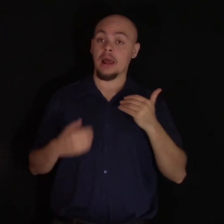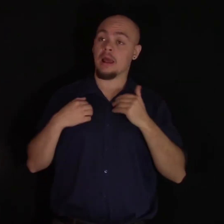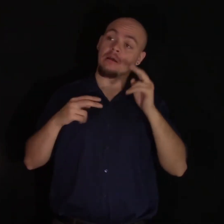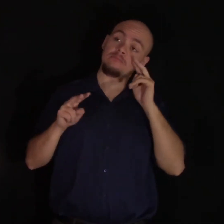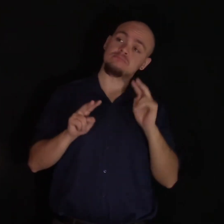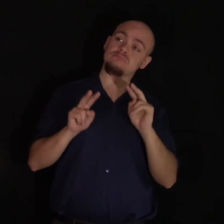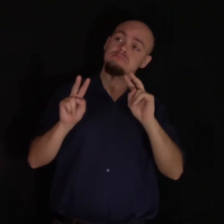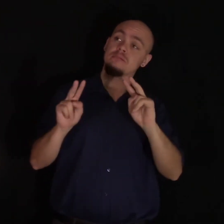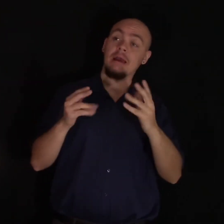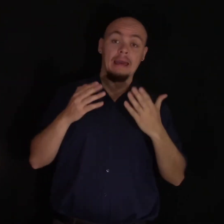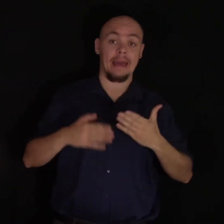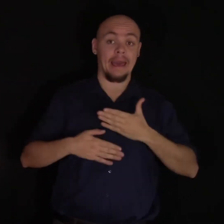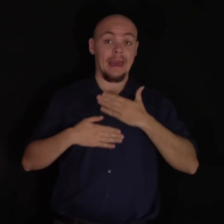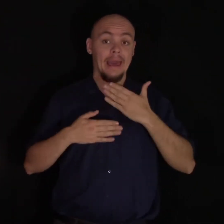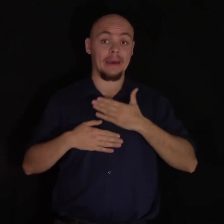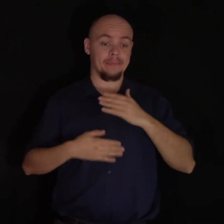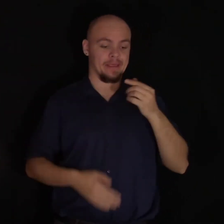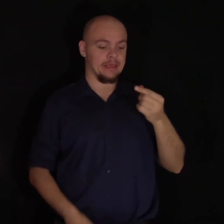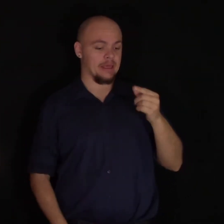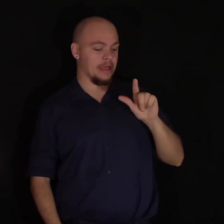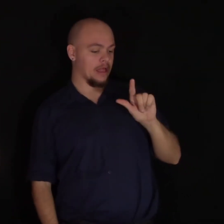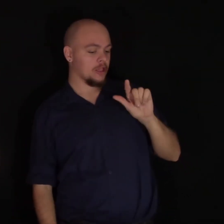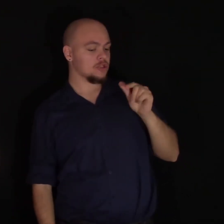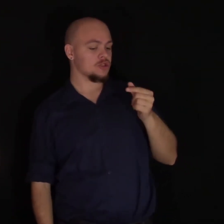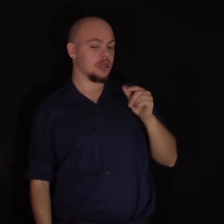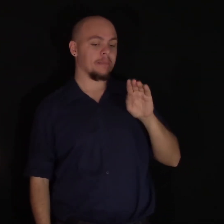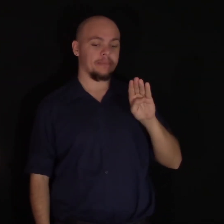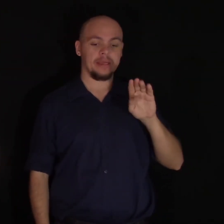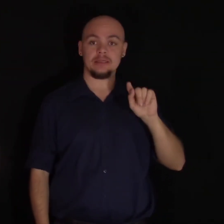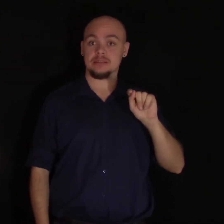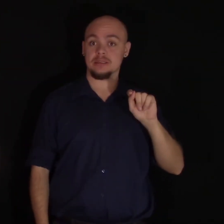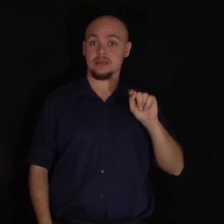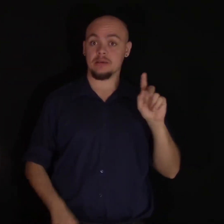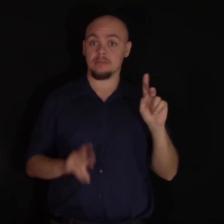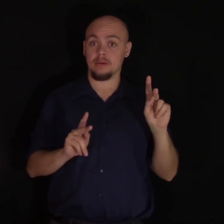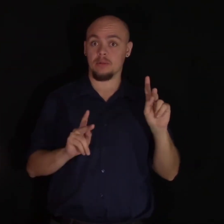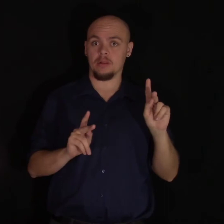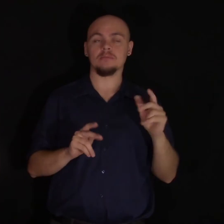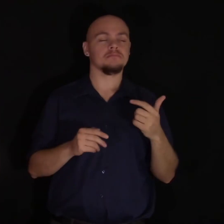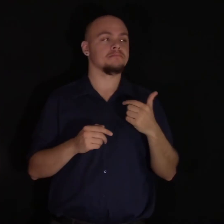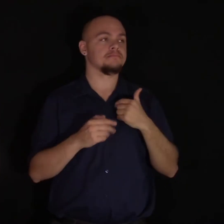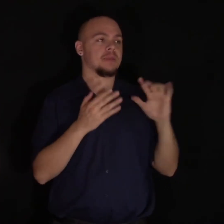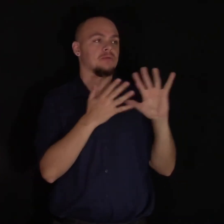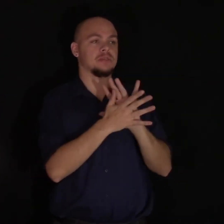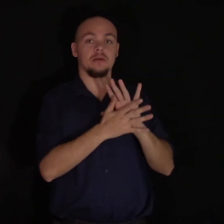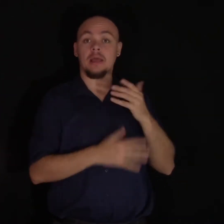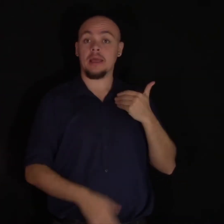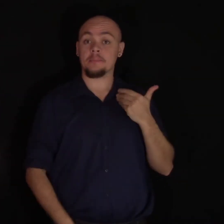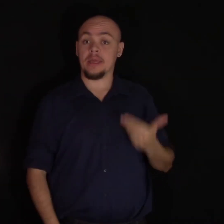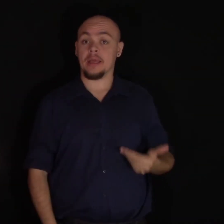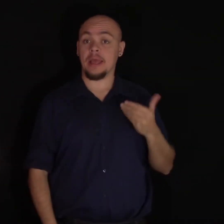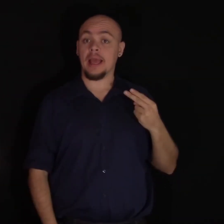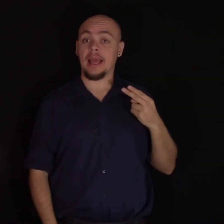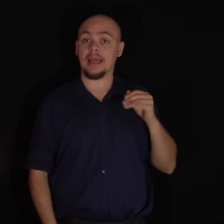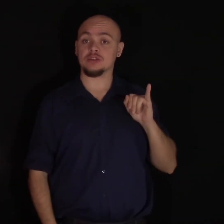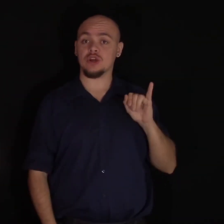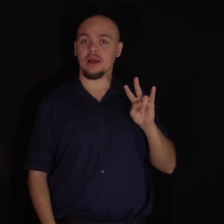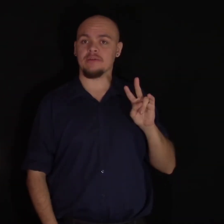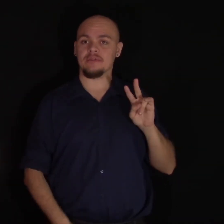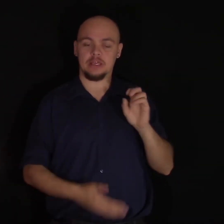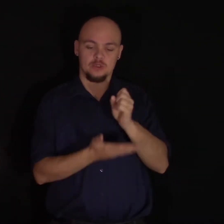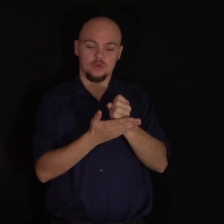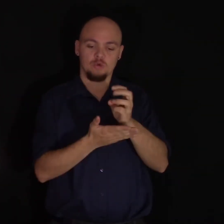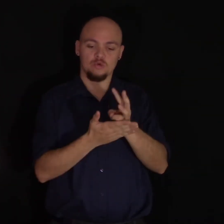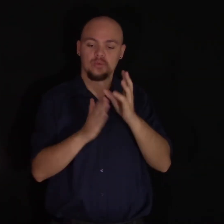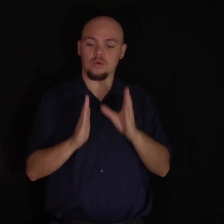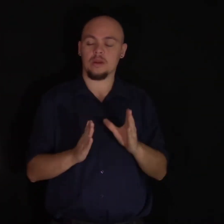happy, thriving LGBT people? I had similar notions. As an HIV social worker in San Francisco, I had met